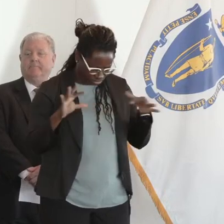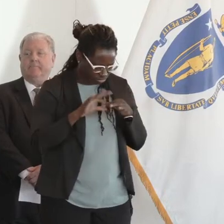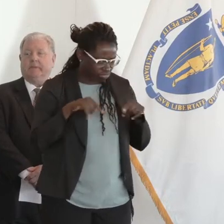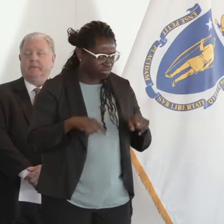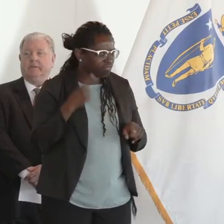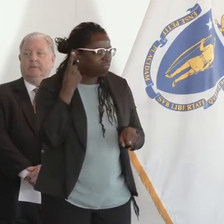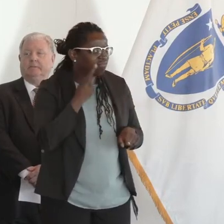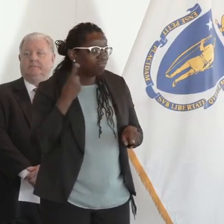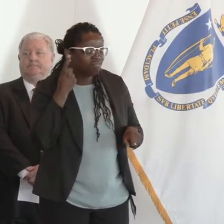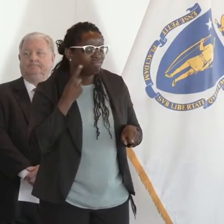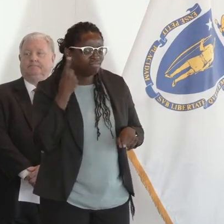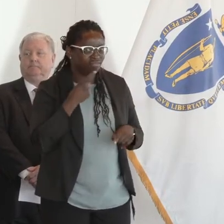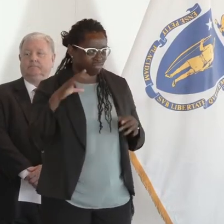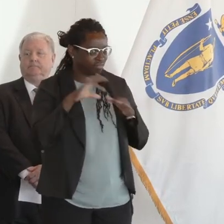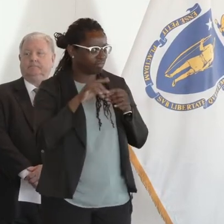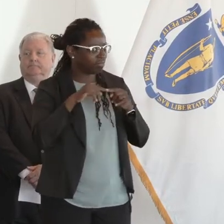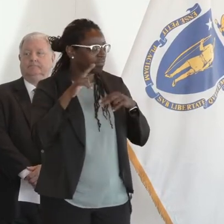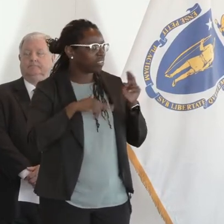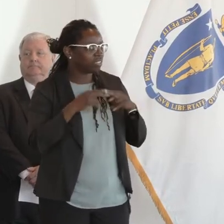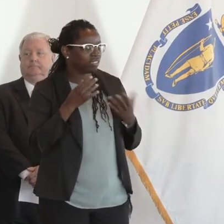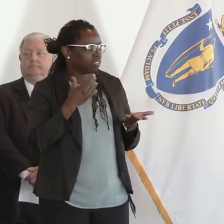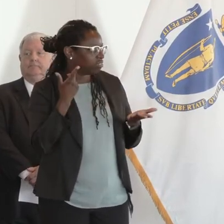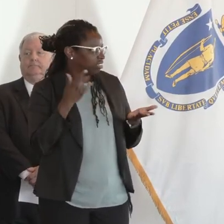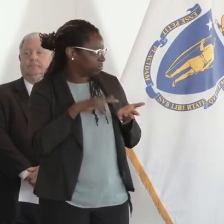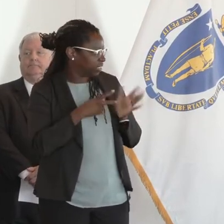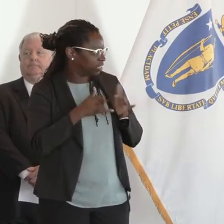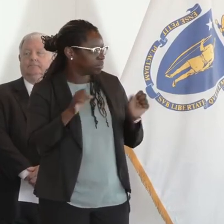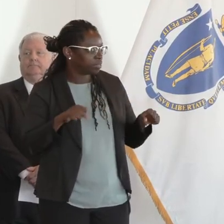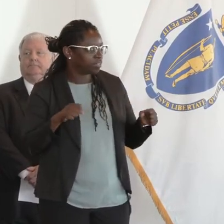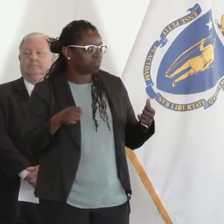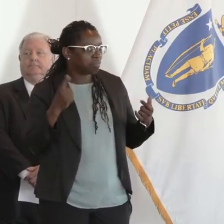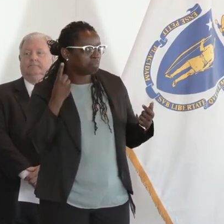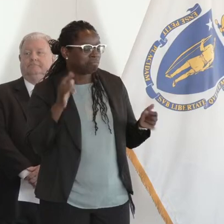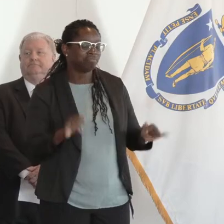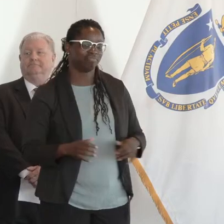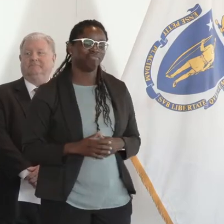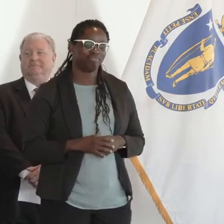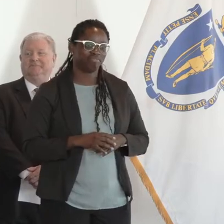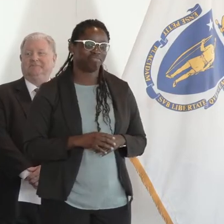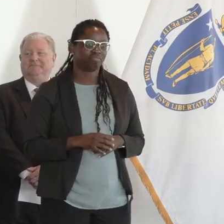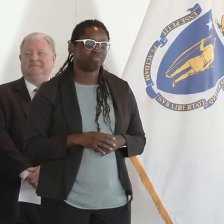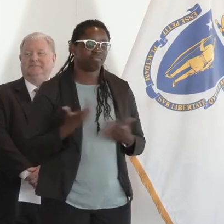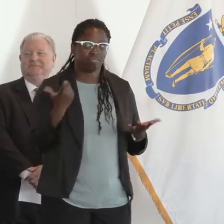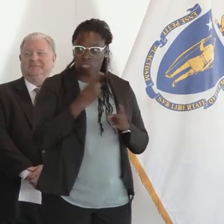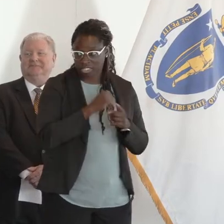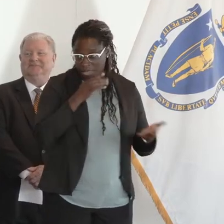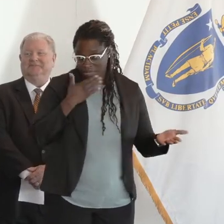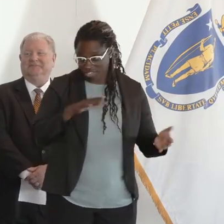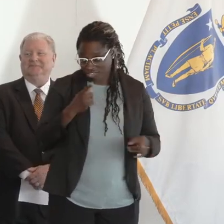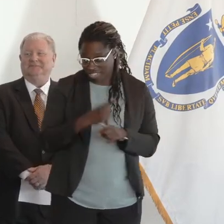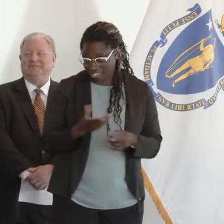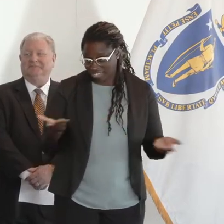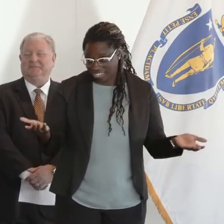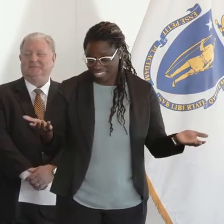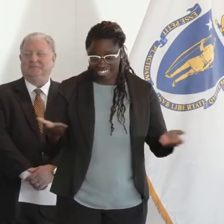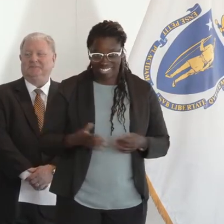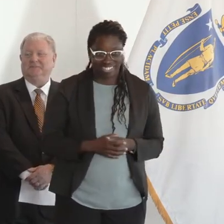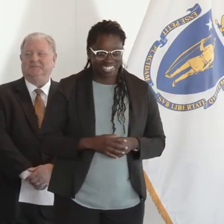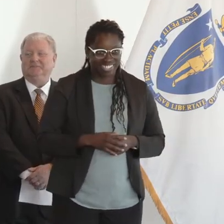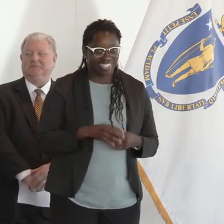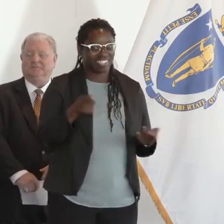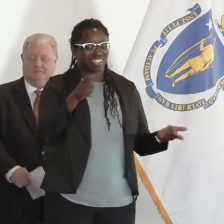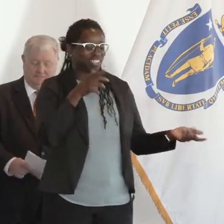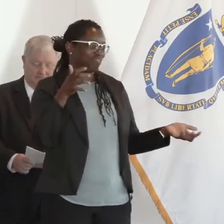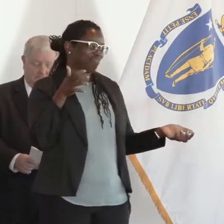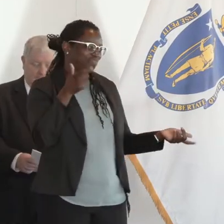example of what's possible. And the view isn't so bad, is it? Yeah. Except for those